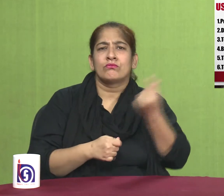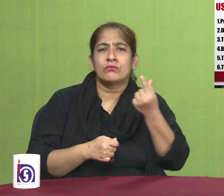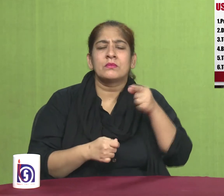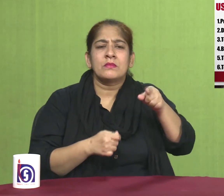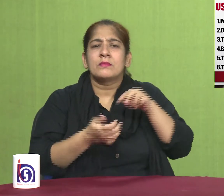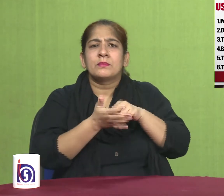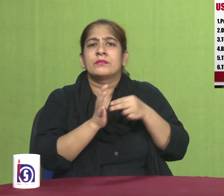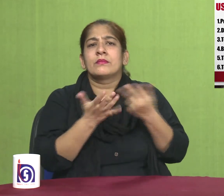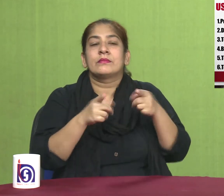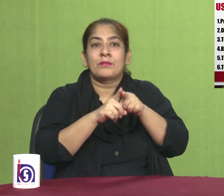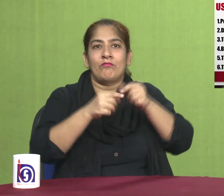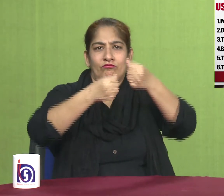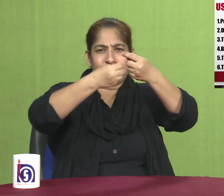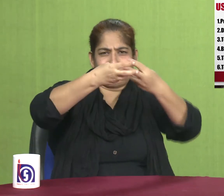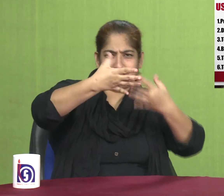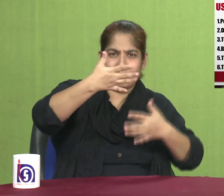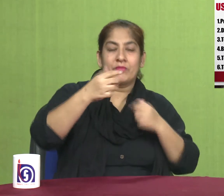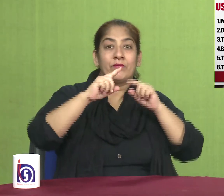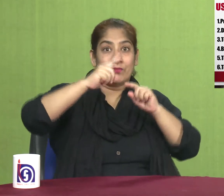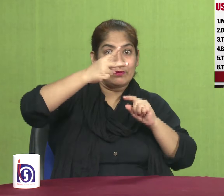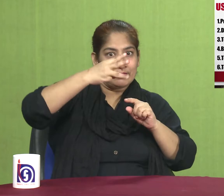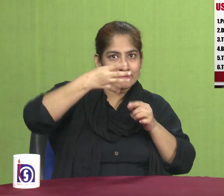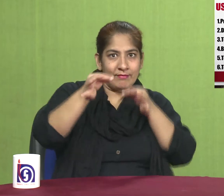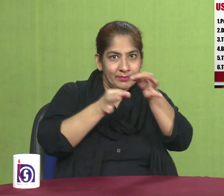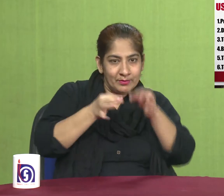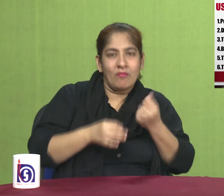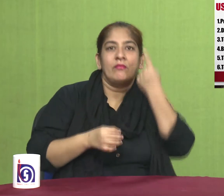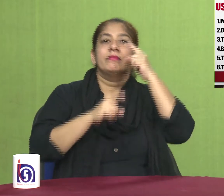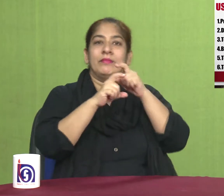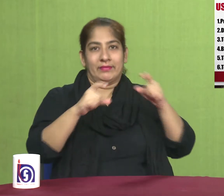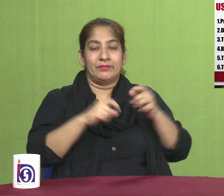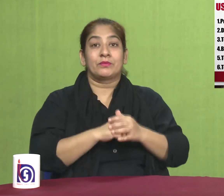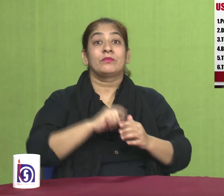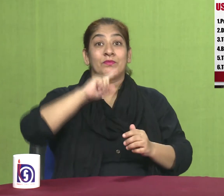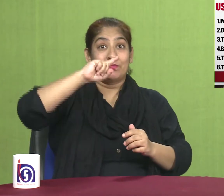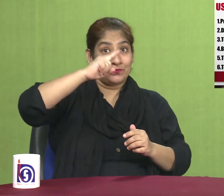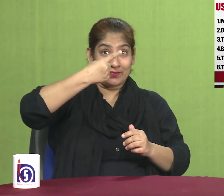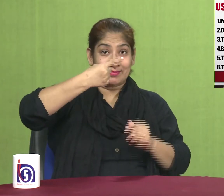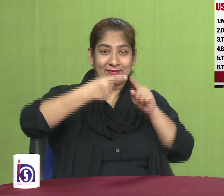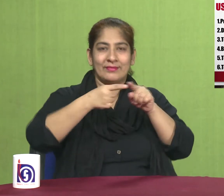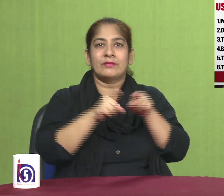Let's now understand different uses of business finance. It has few points that will make you